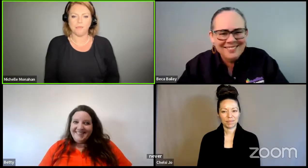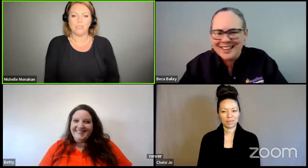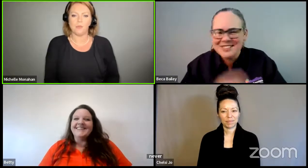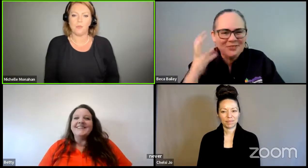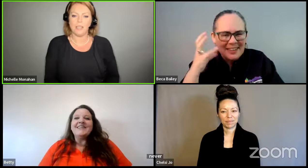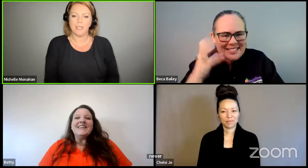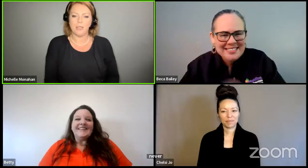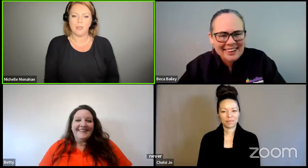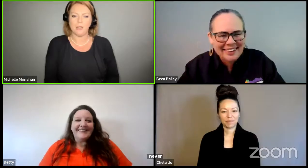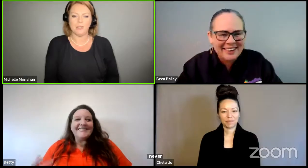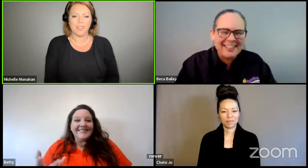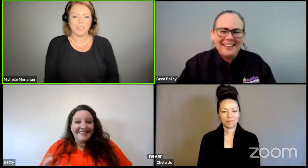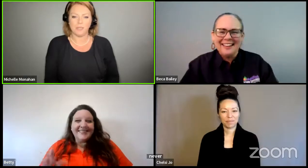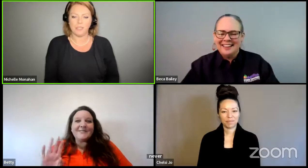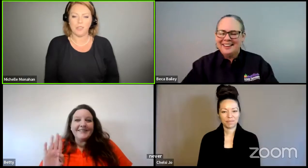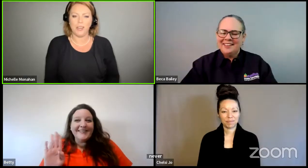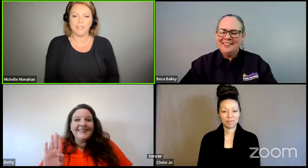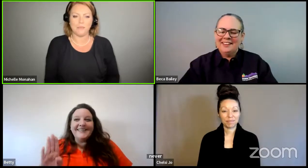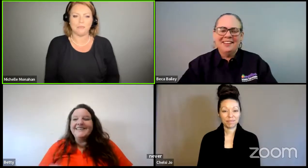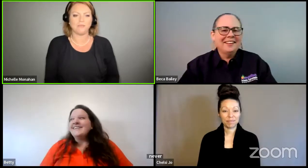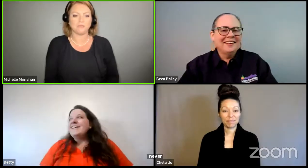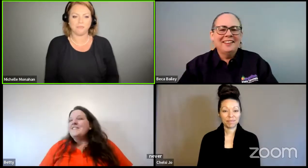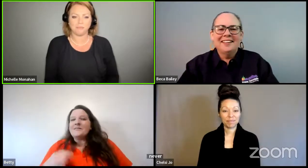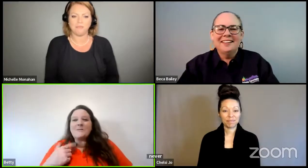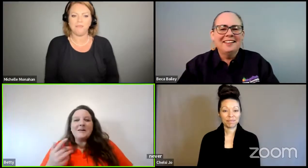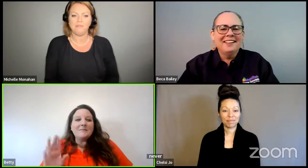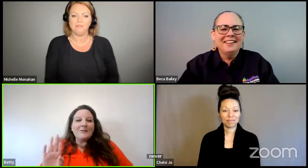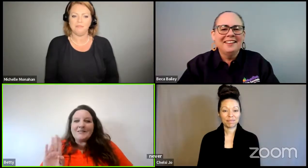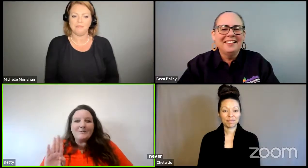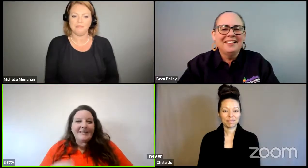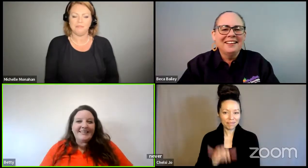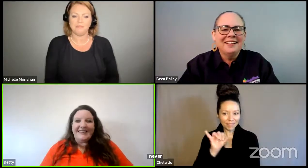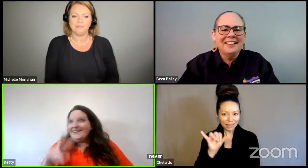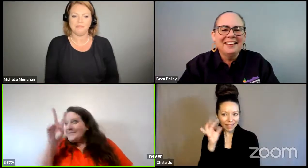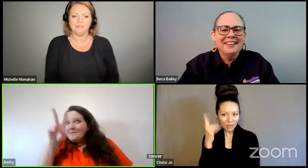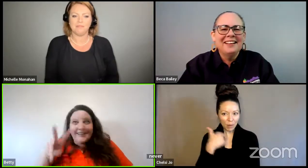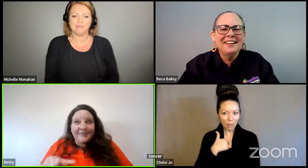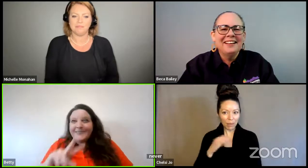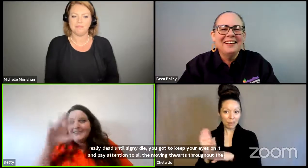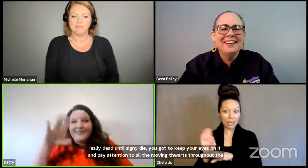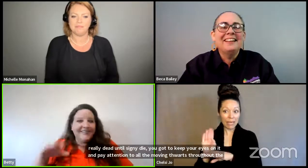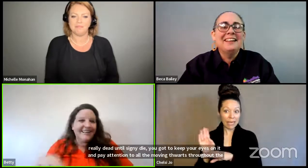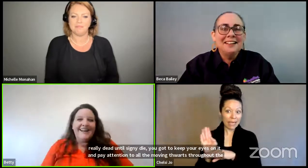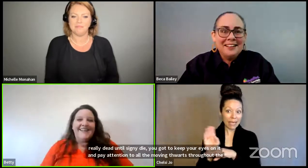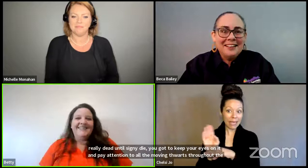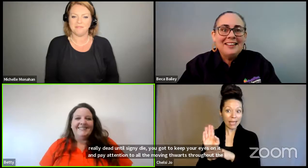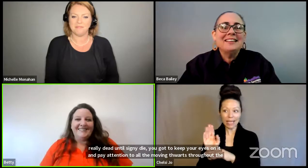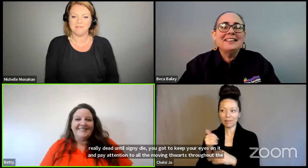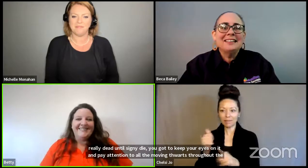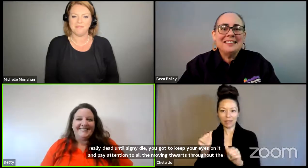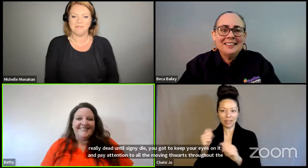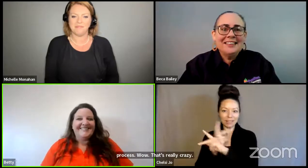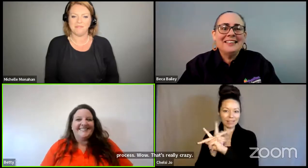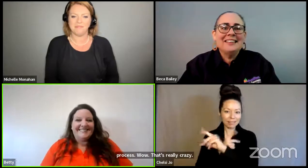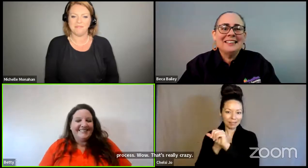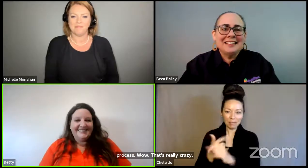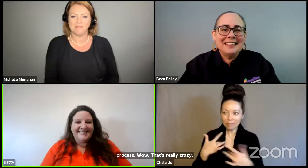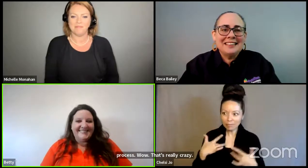process. Wow, that's really crazy. That's why I'm always so busy, because I'm like, what's going on?